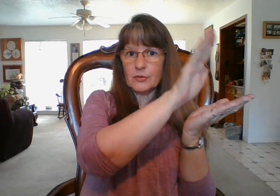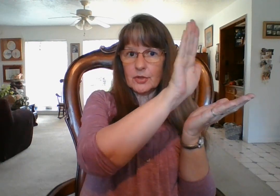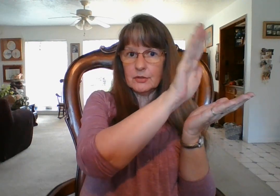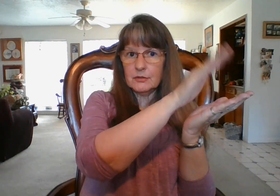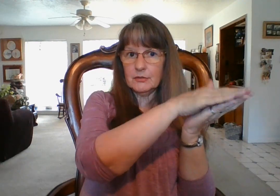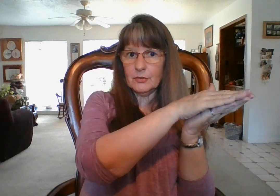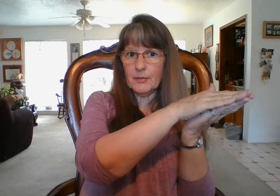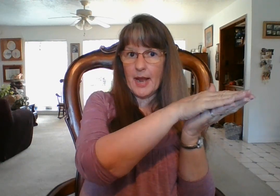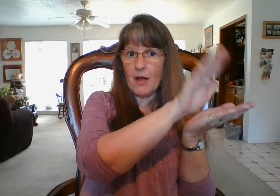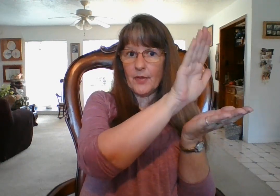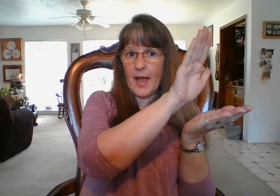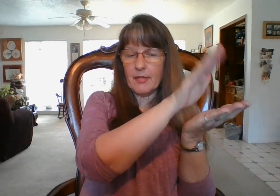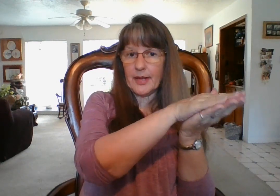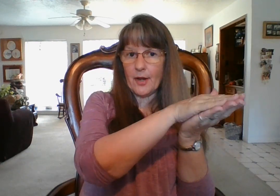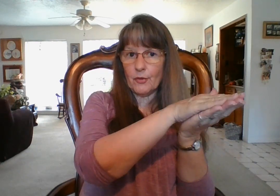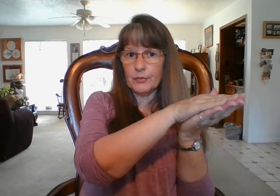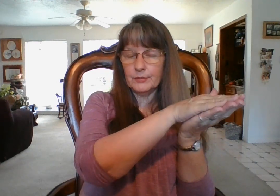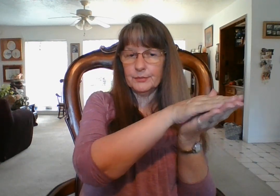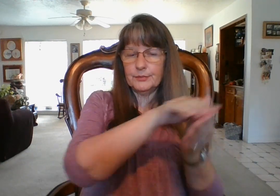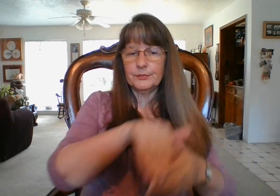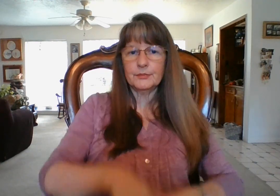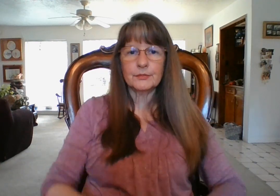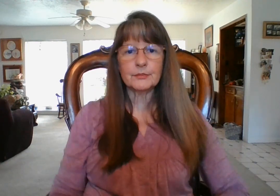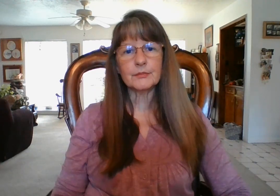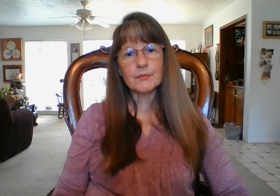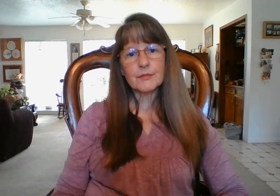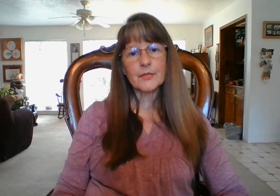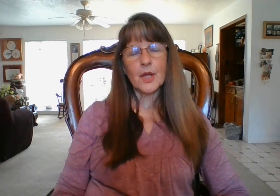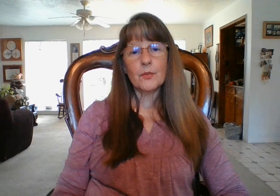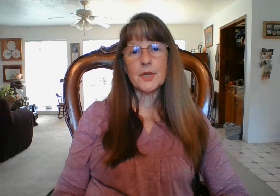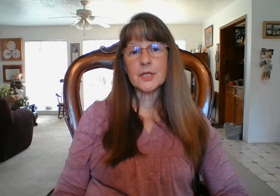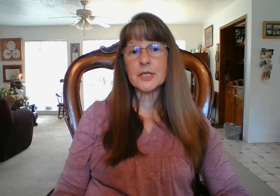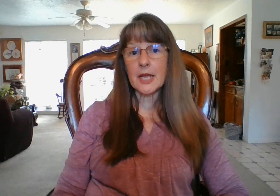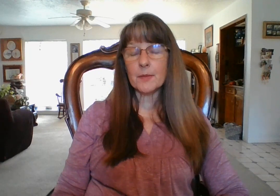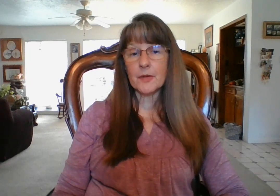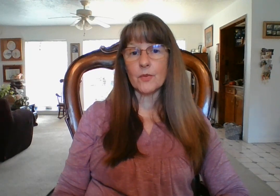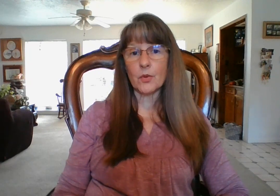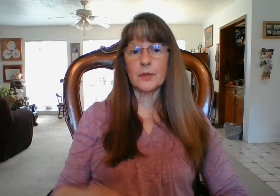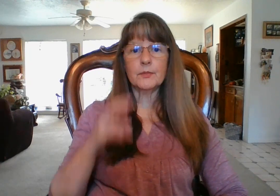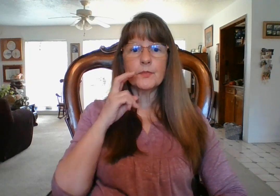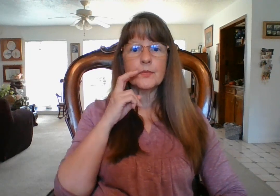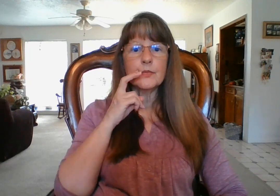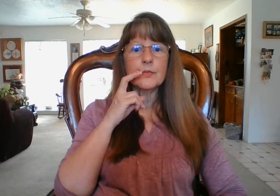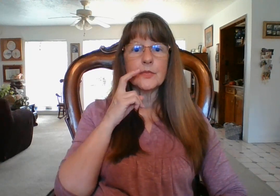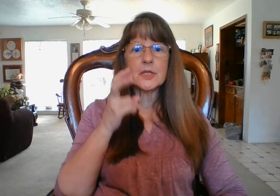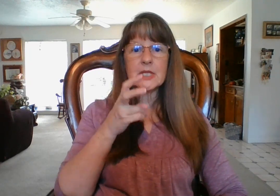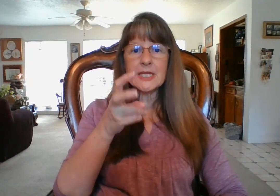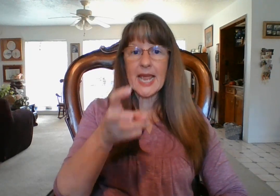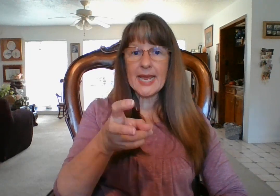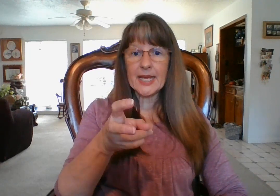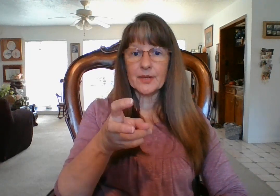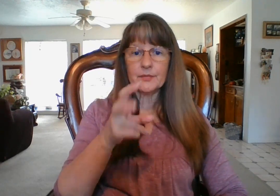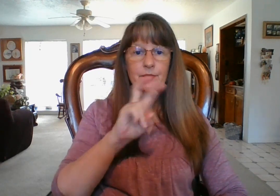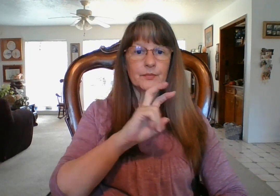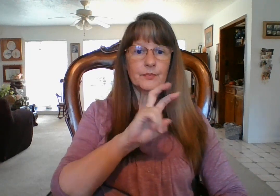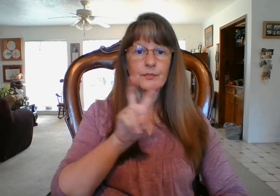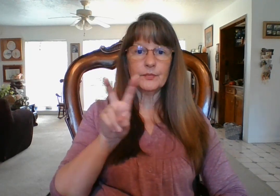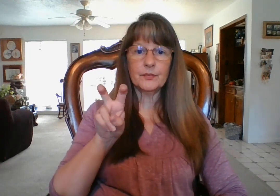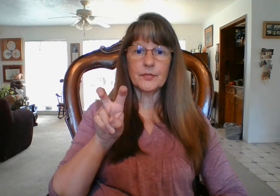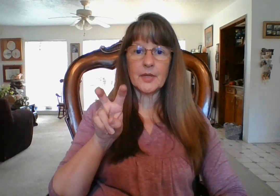snout, their mouth, alligator. We did snake before. Snake. It's